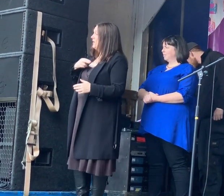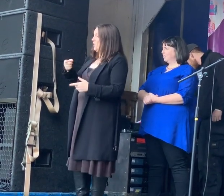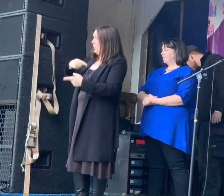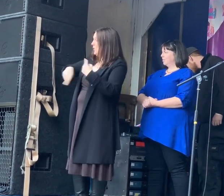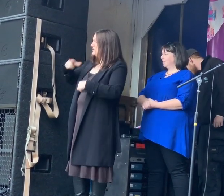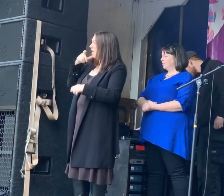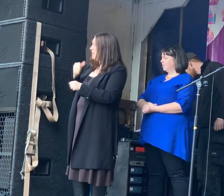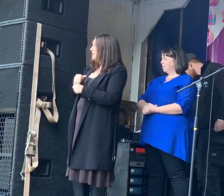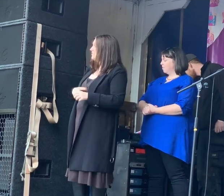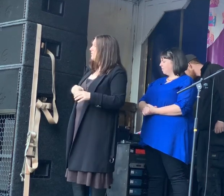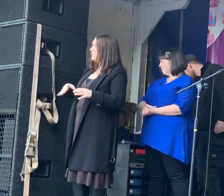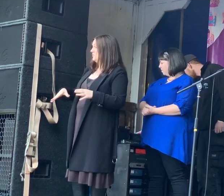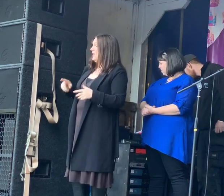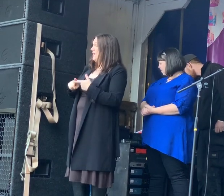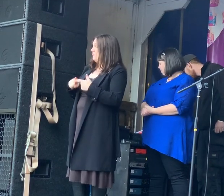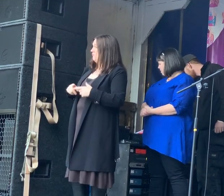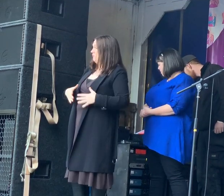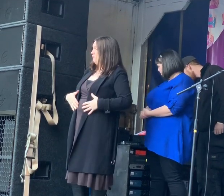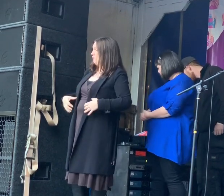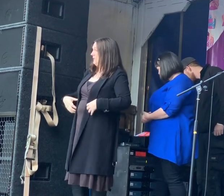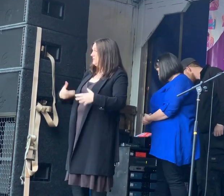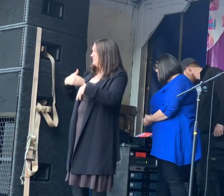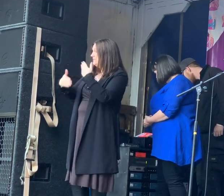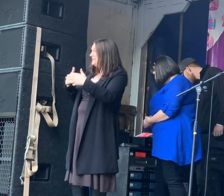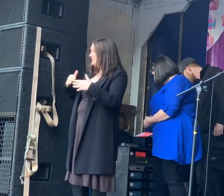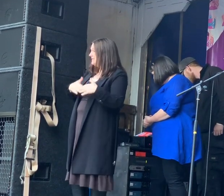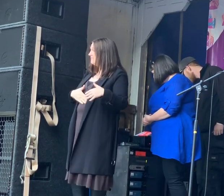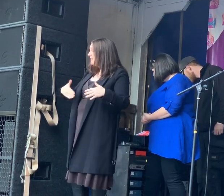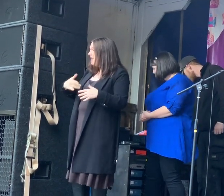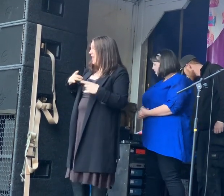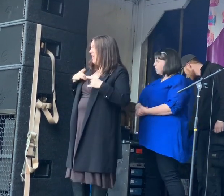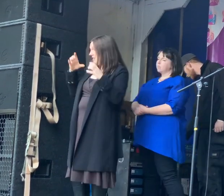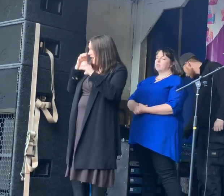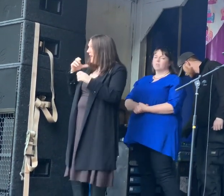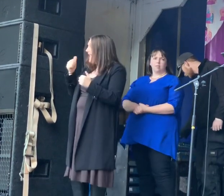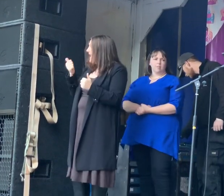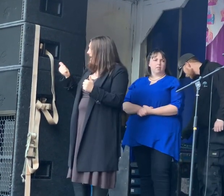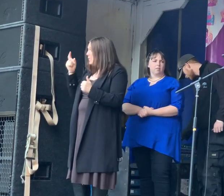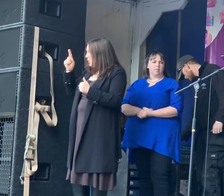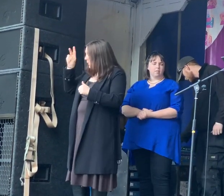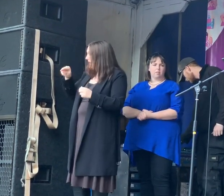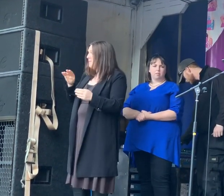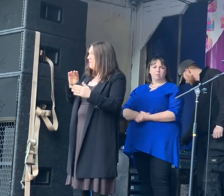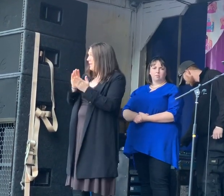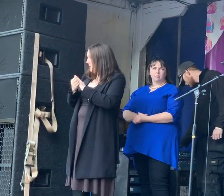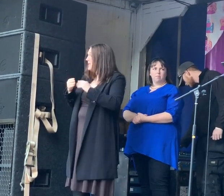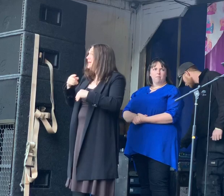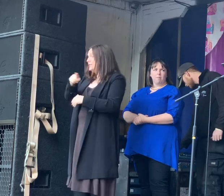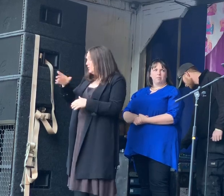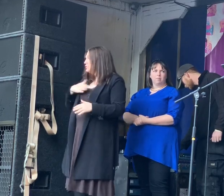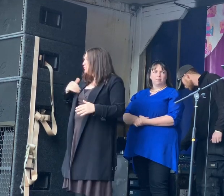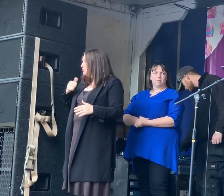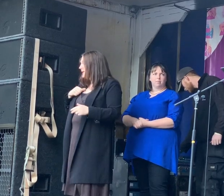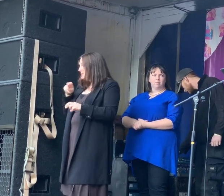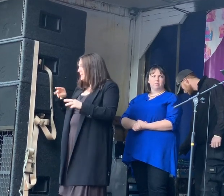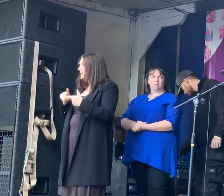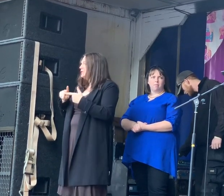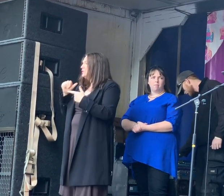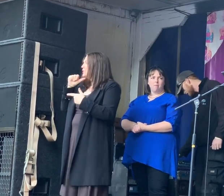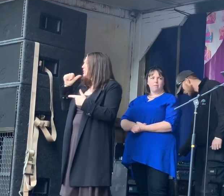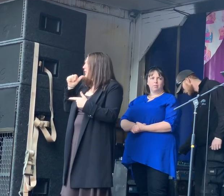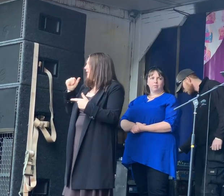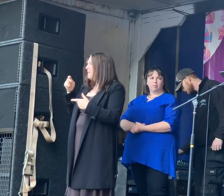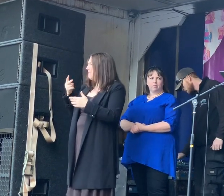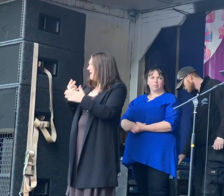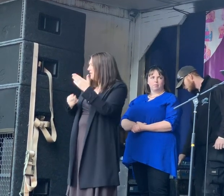abortion and reproductive health care, we have to remember that any person who can become pregnant is affected. Trans people, non-binary people, gender fluid